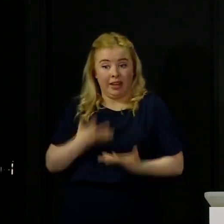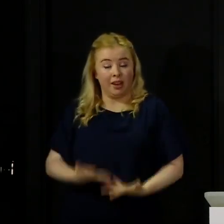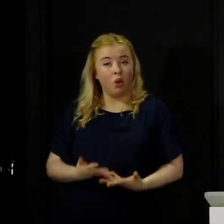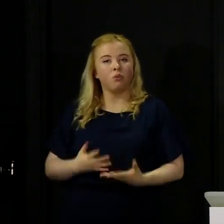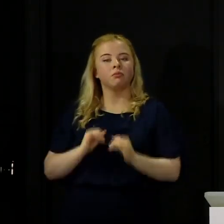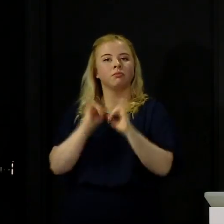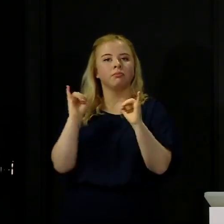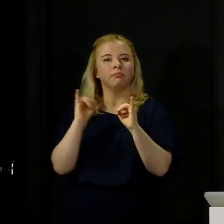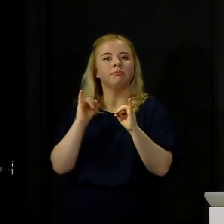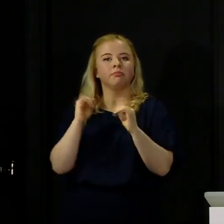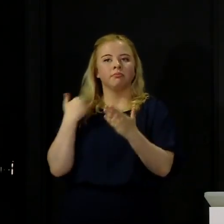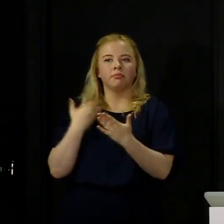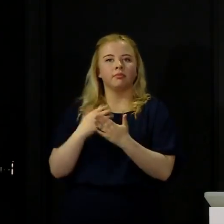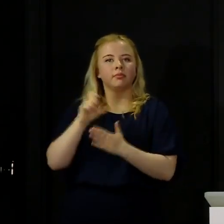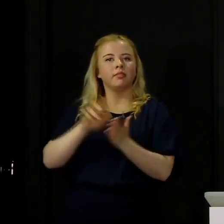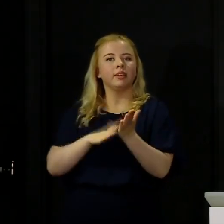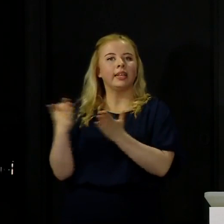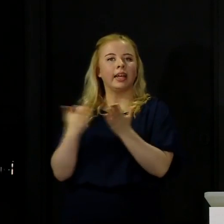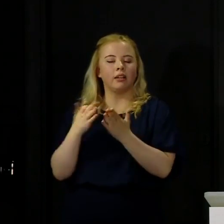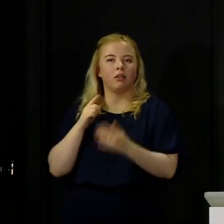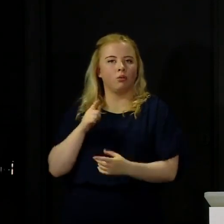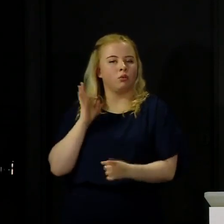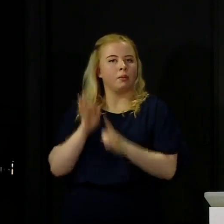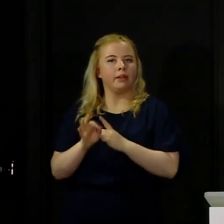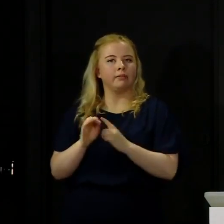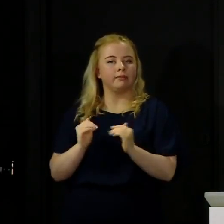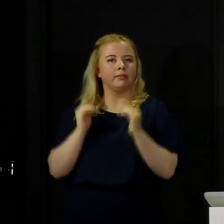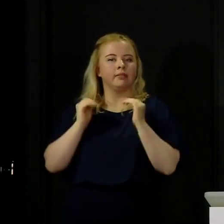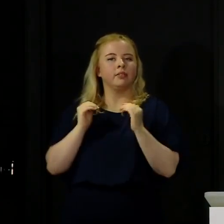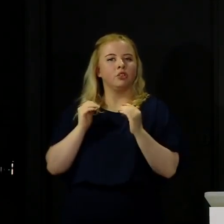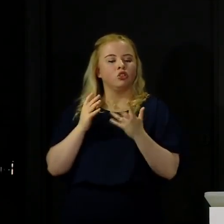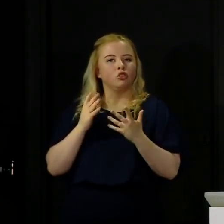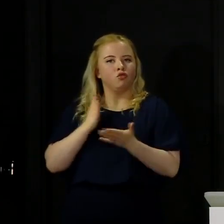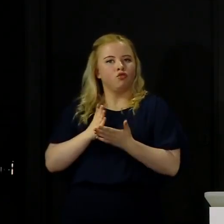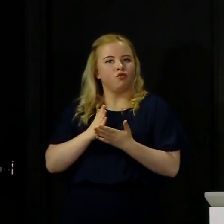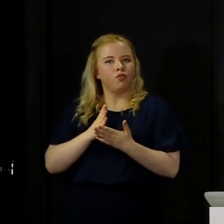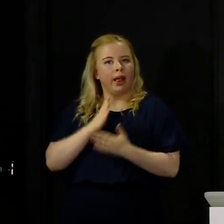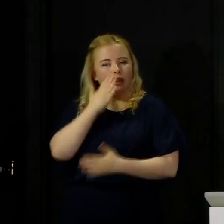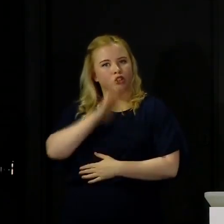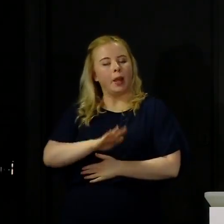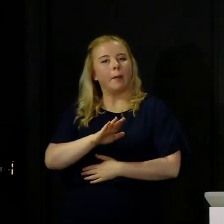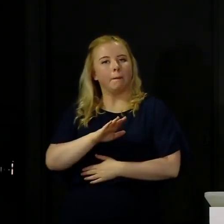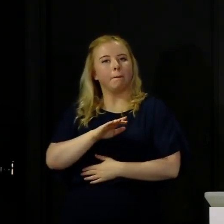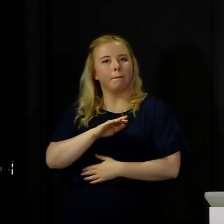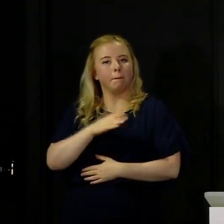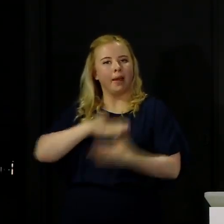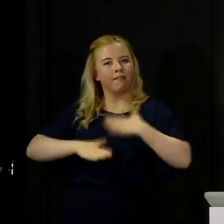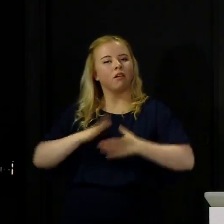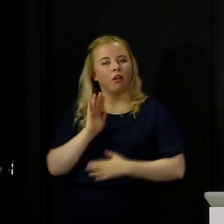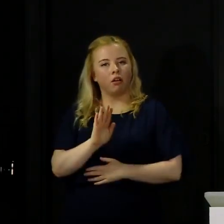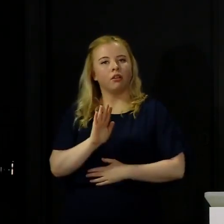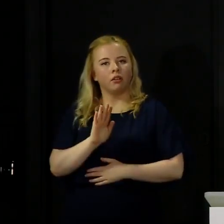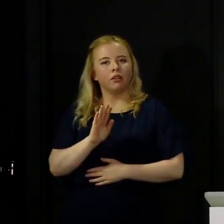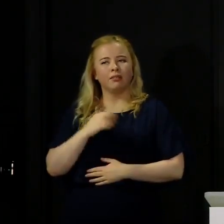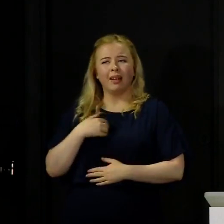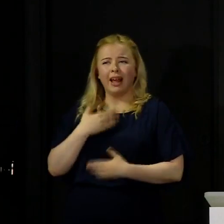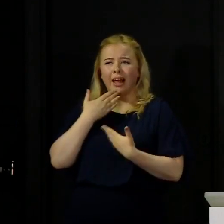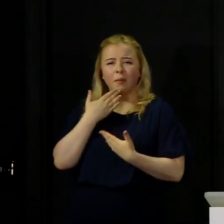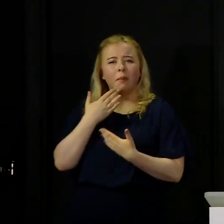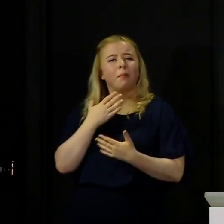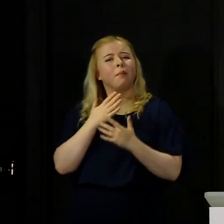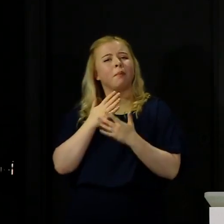of crisis that the country faces, I think it is particularly shameful behaviour. So I would appeal to people across the